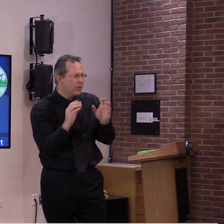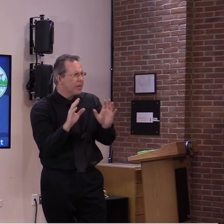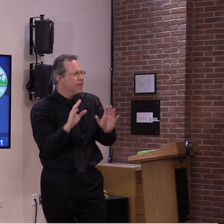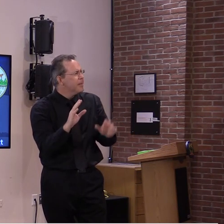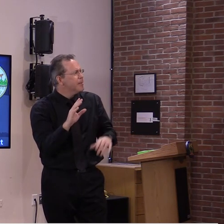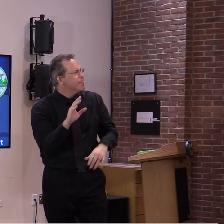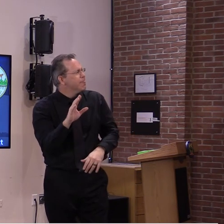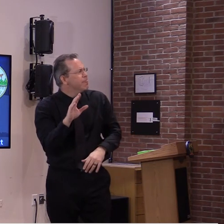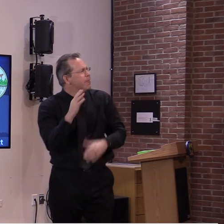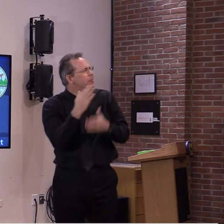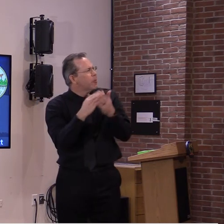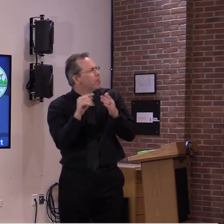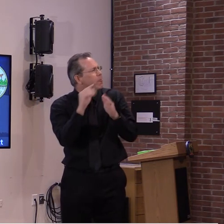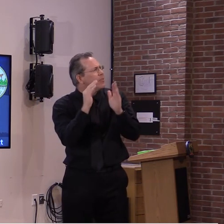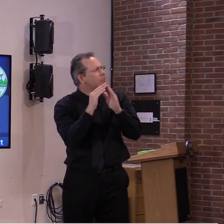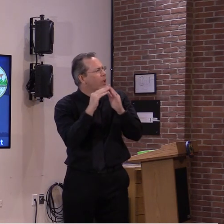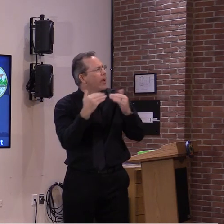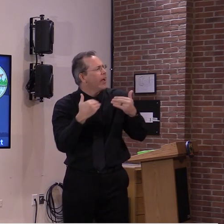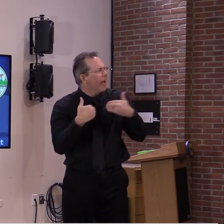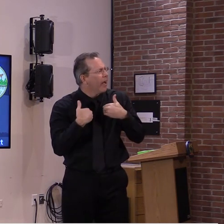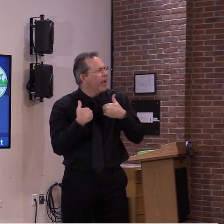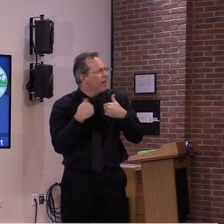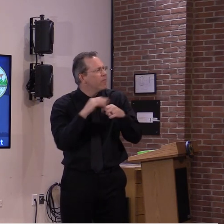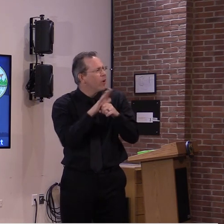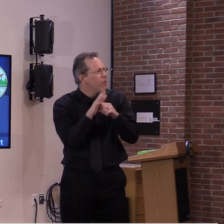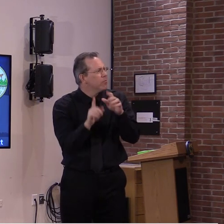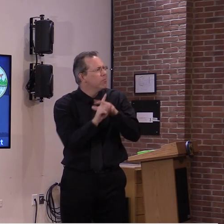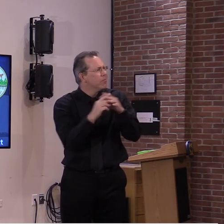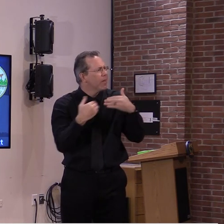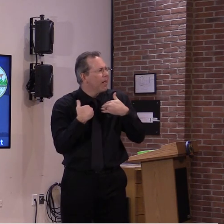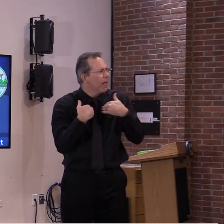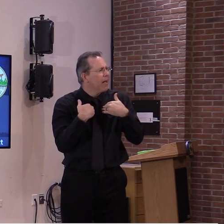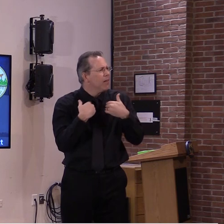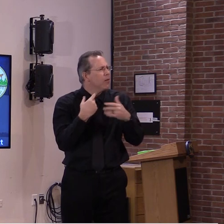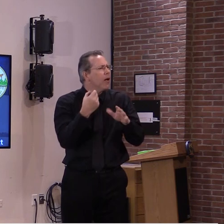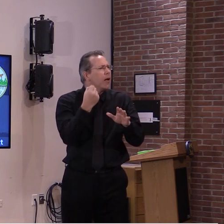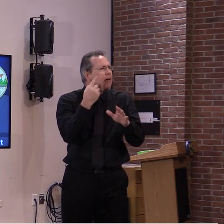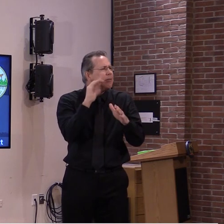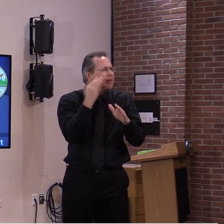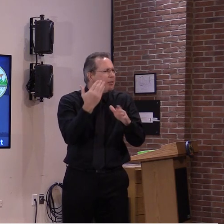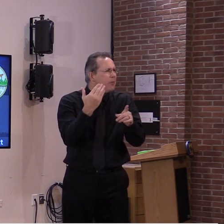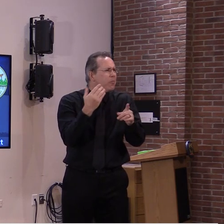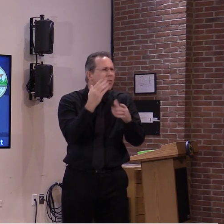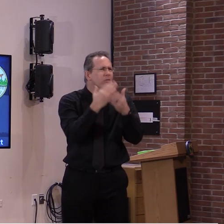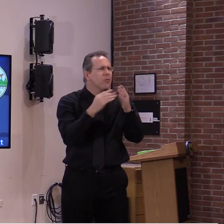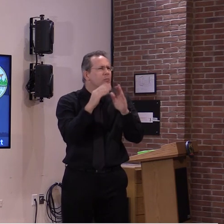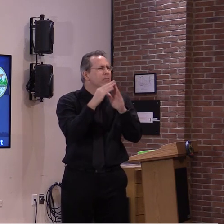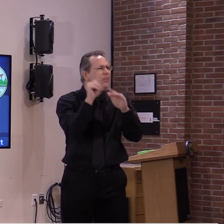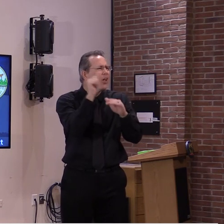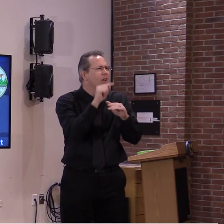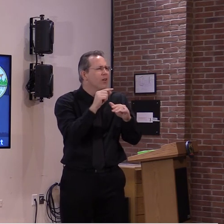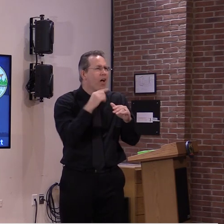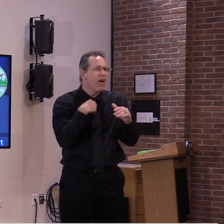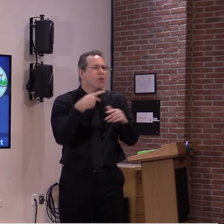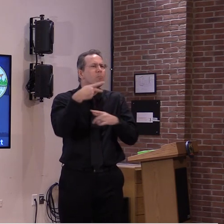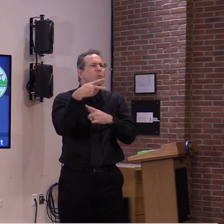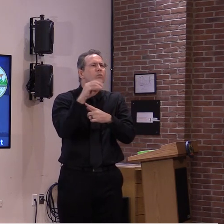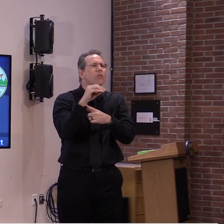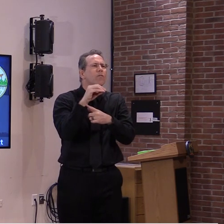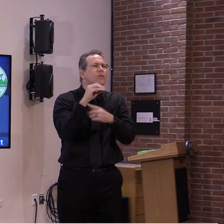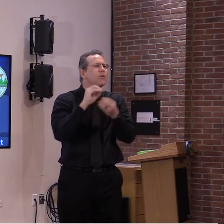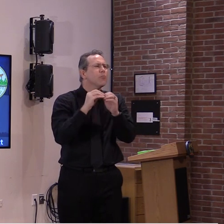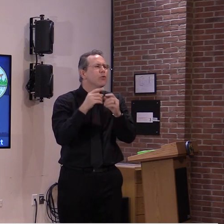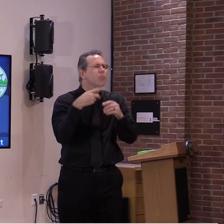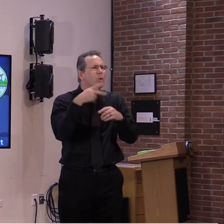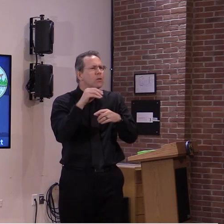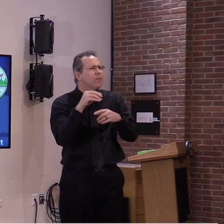towns, like Duxbury and Faiston. But then we see that there are towns like Middlesex, also without a post office, that shows